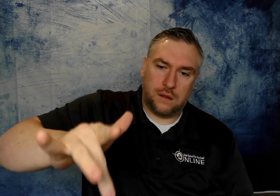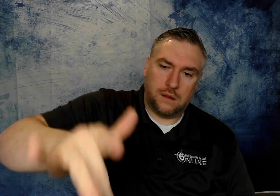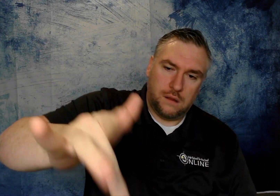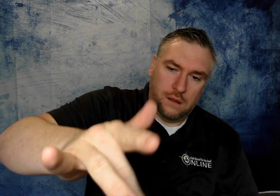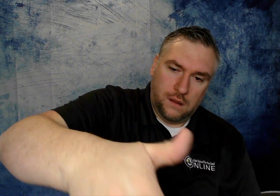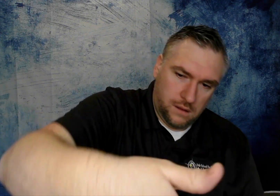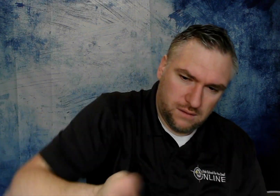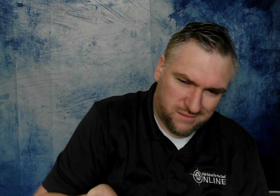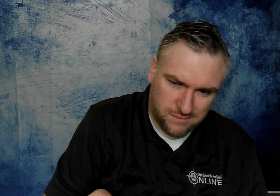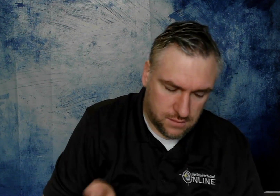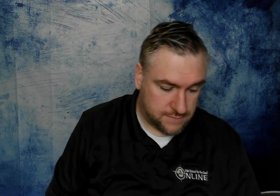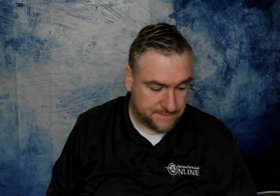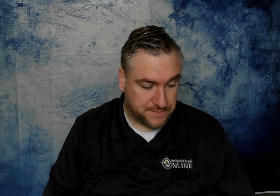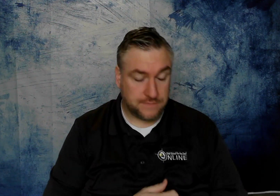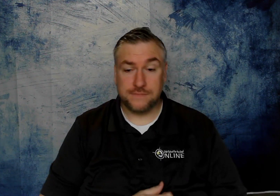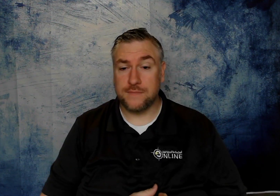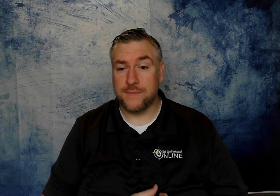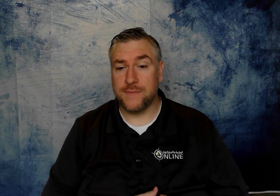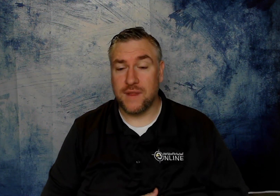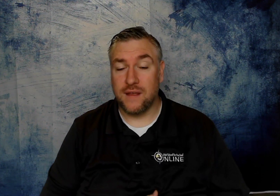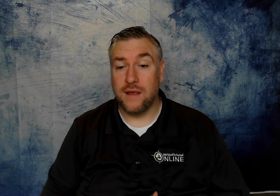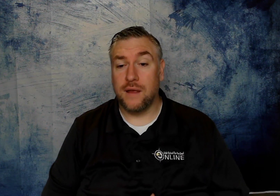of having to click through things.